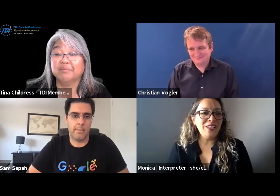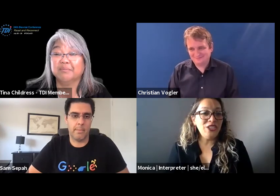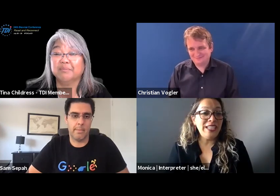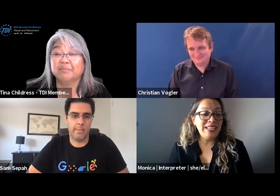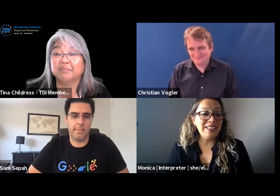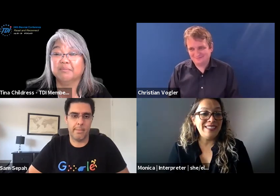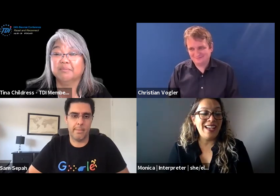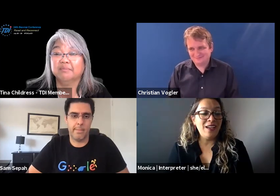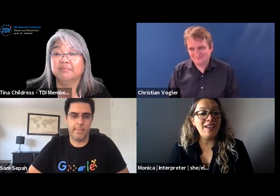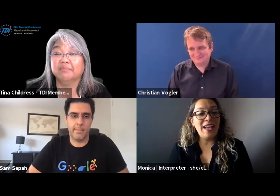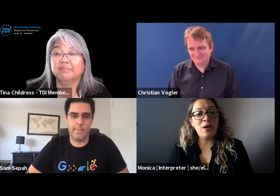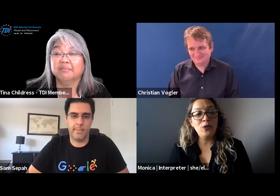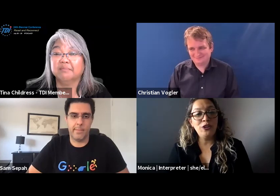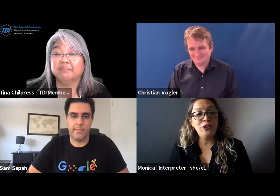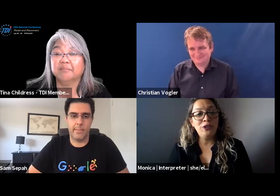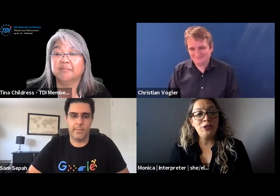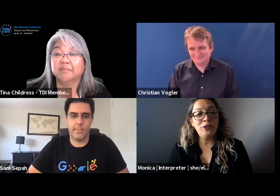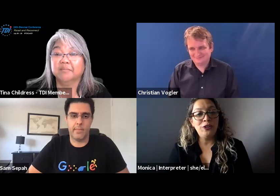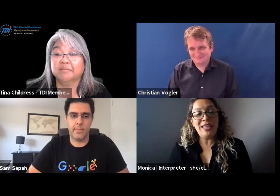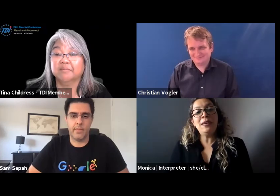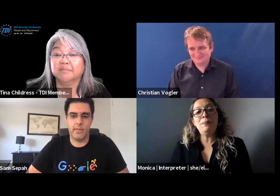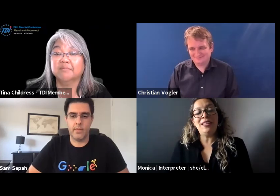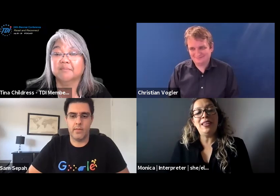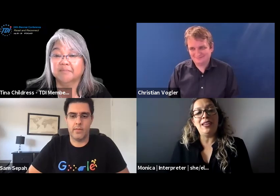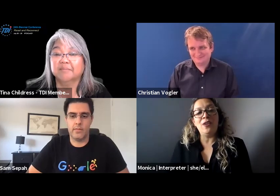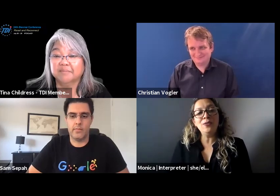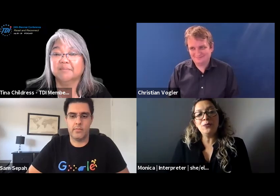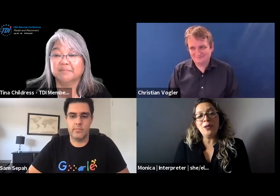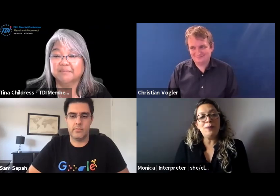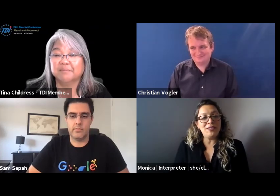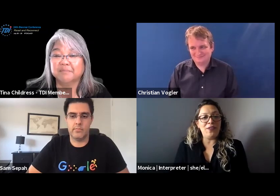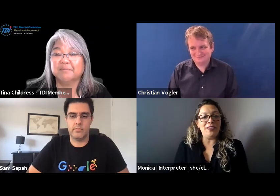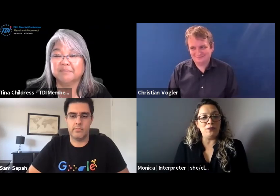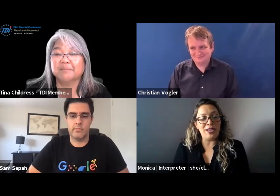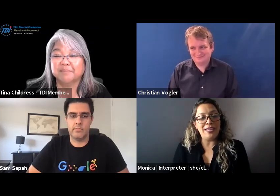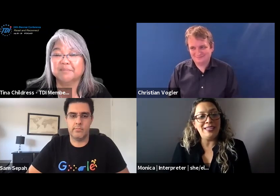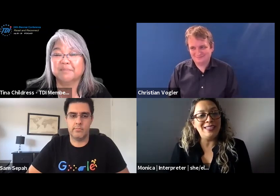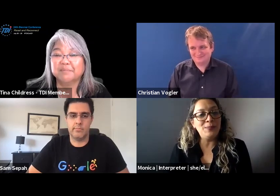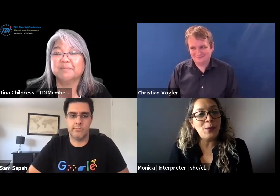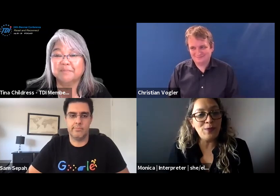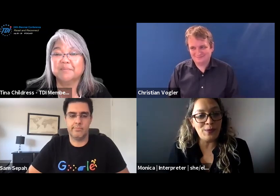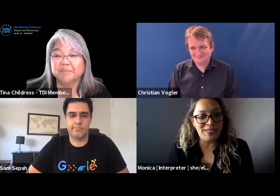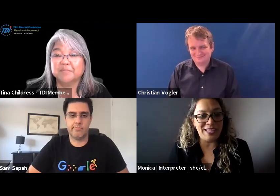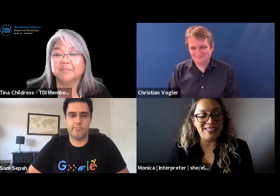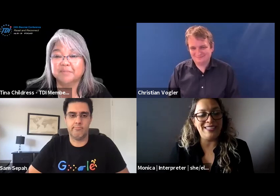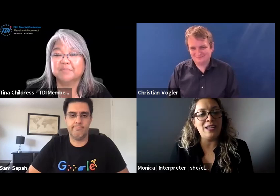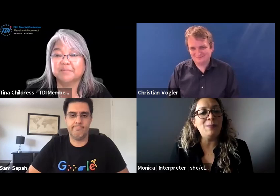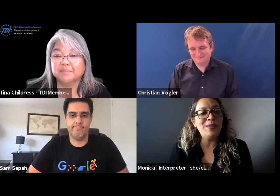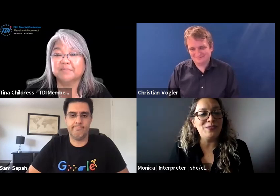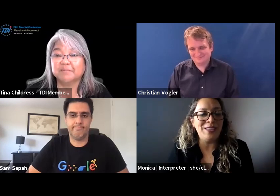Technology is our enemy, but can also be our best friend, right? It's both of those things. It's a complex